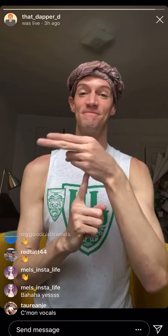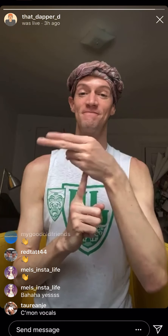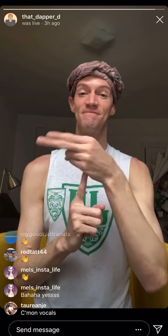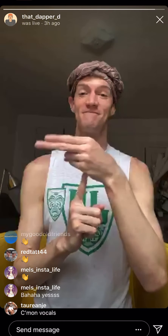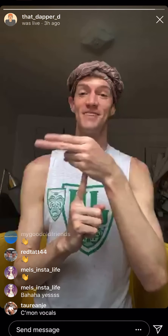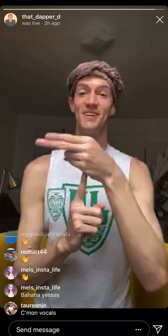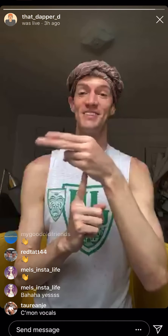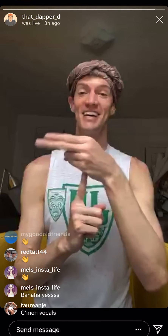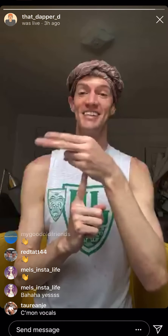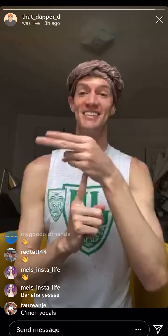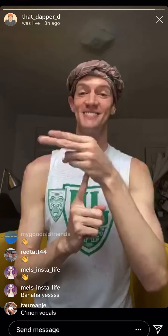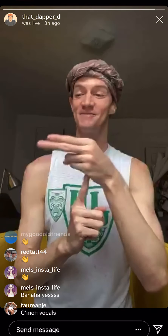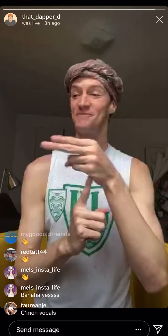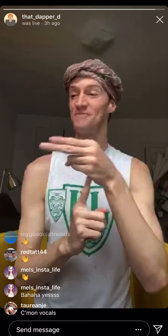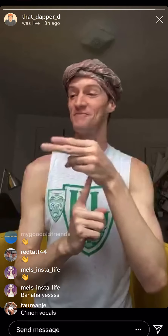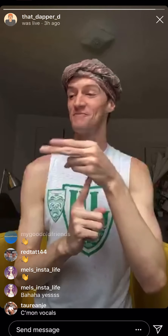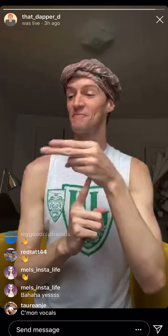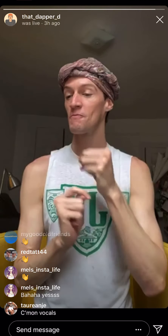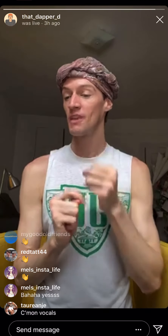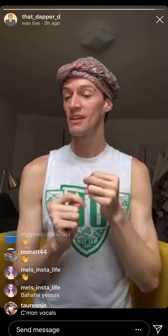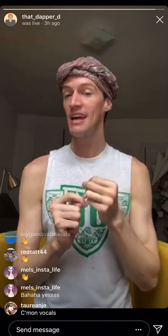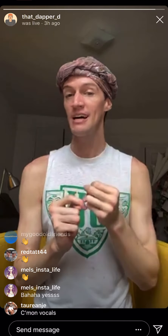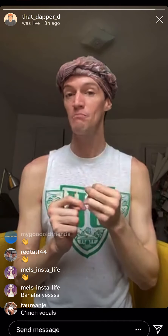Hotel. Yeah, boat.